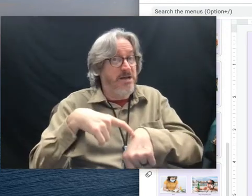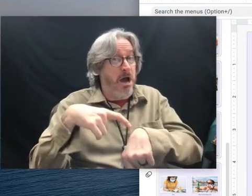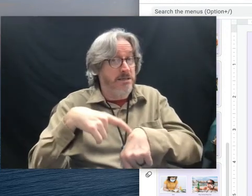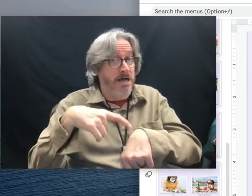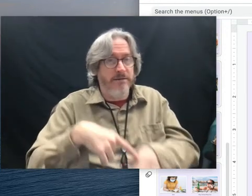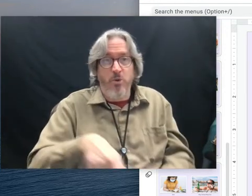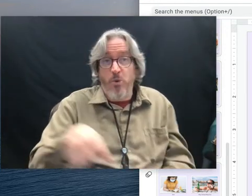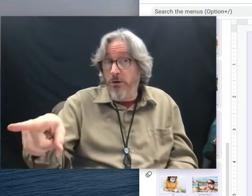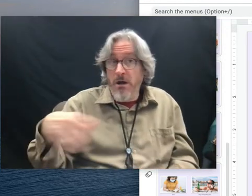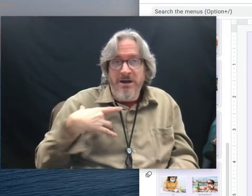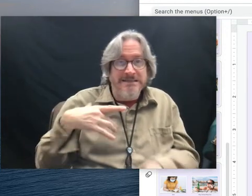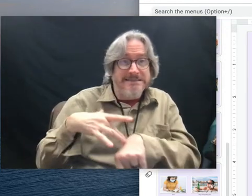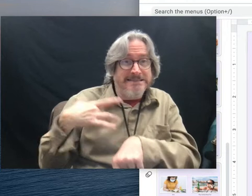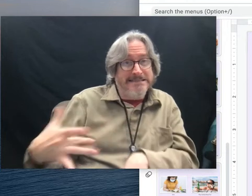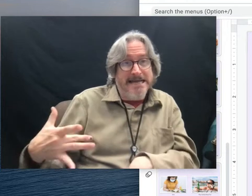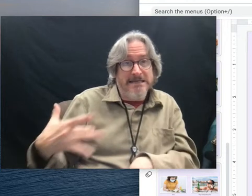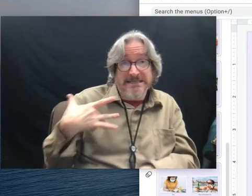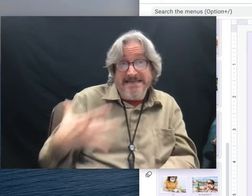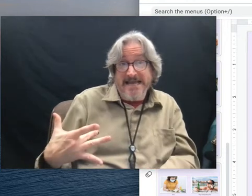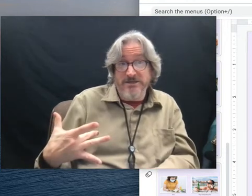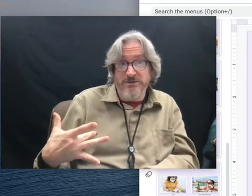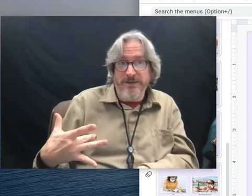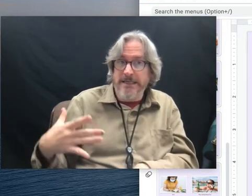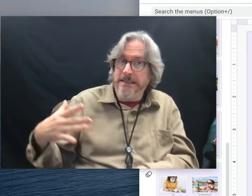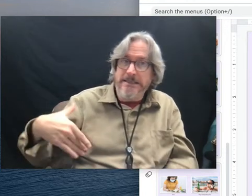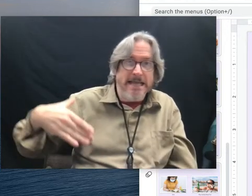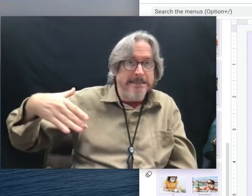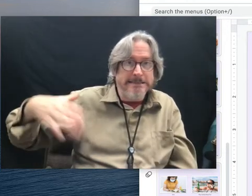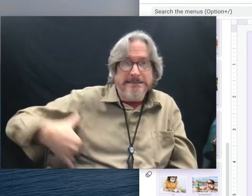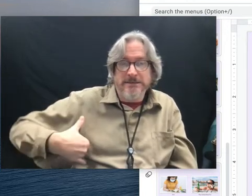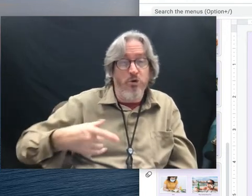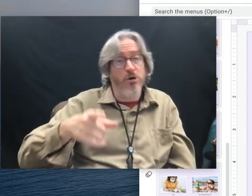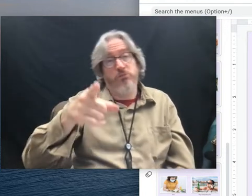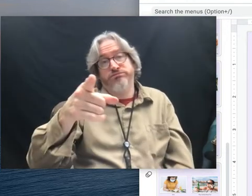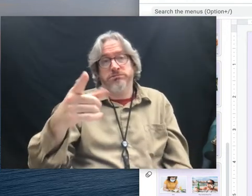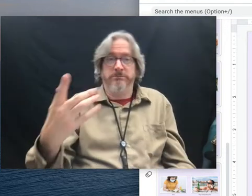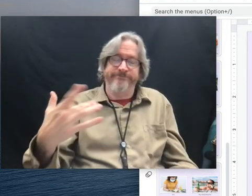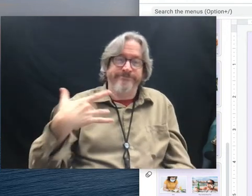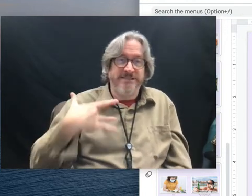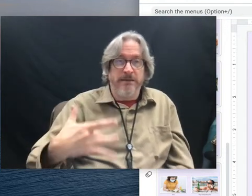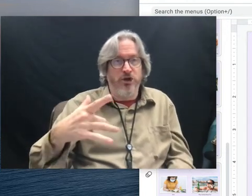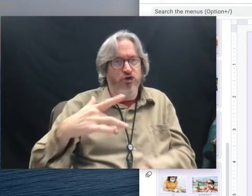tends to be on time, or tend to be late, or